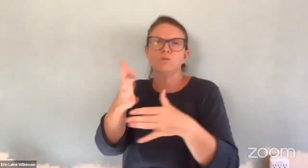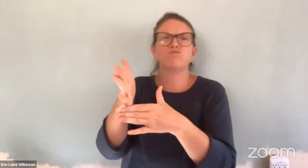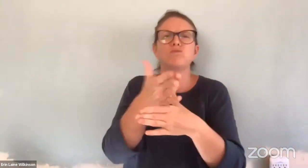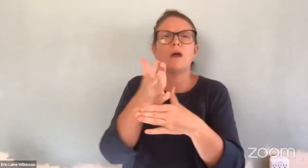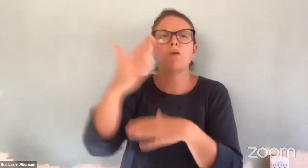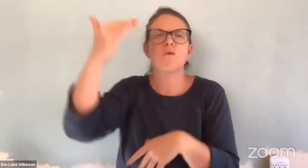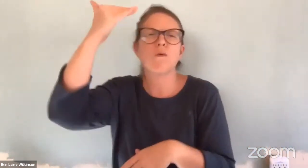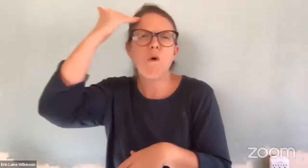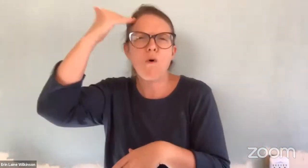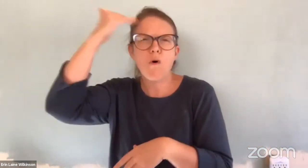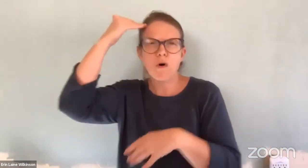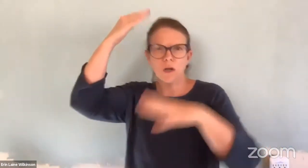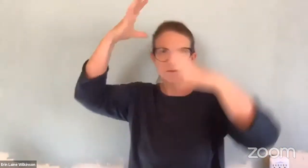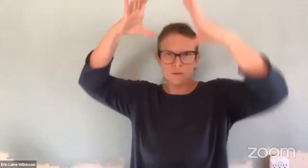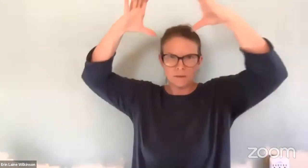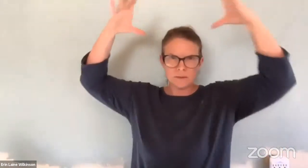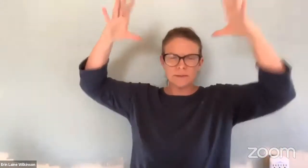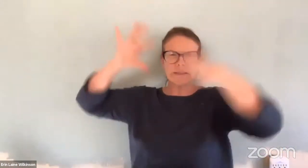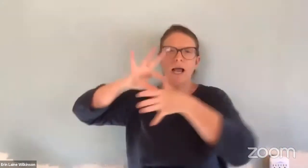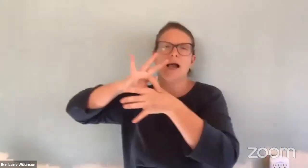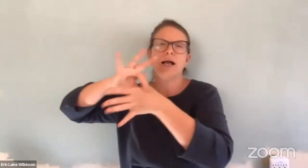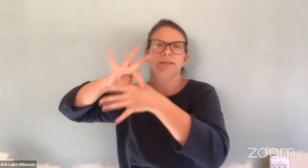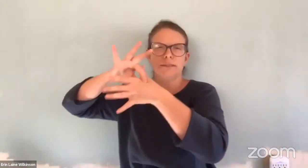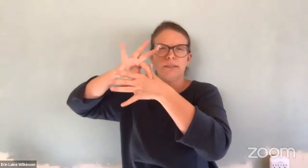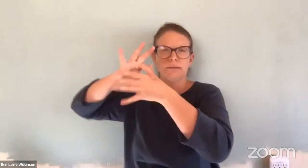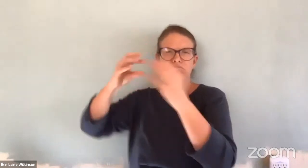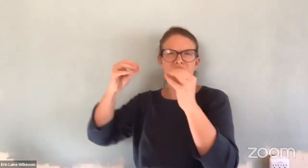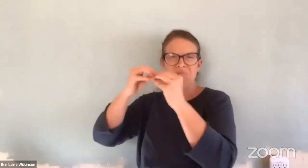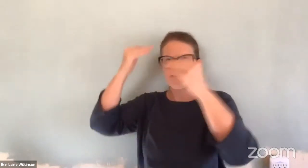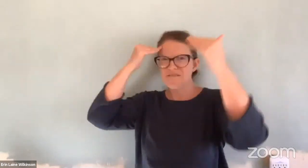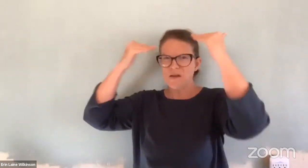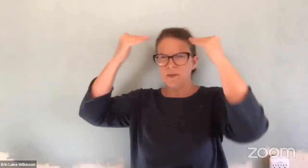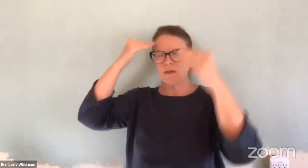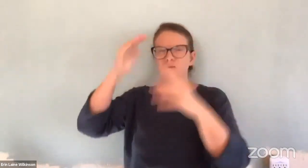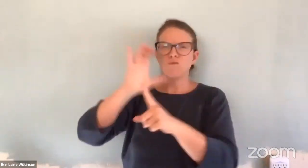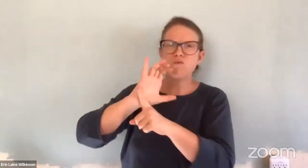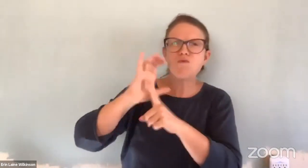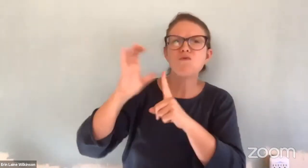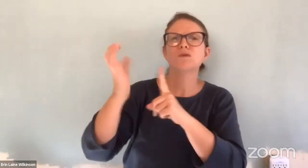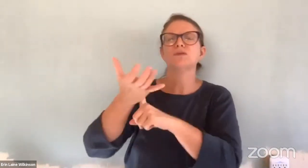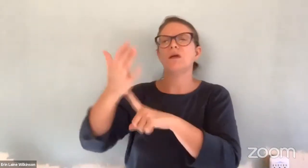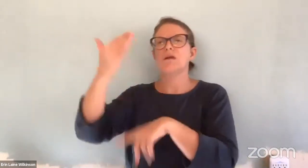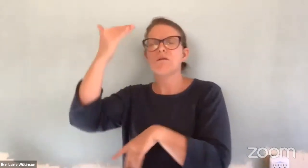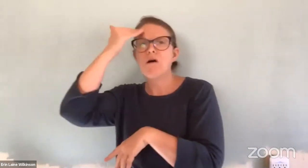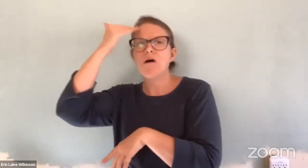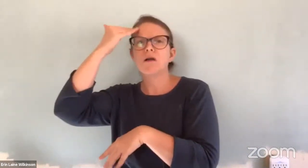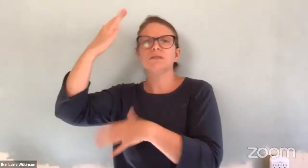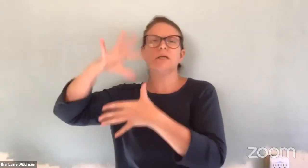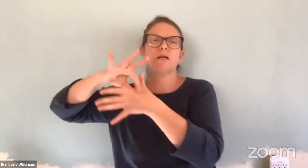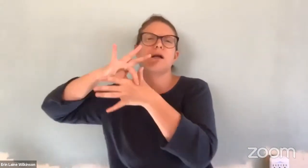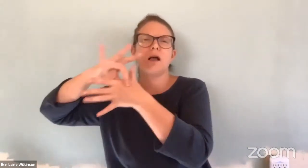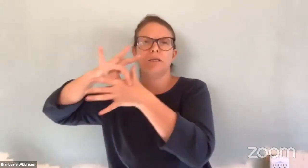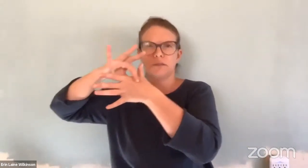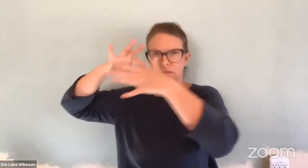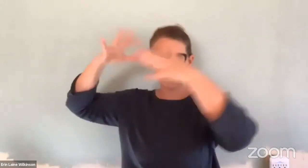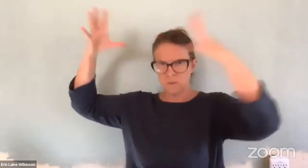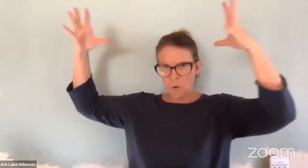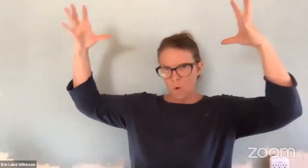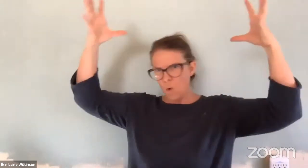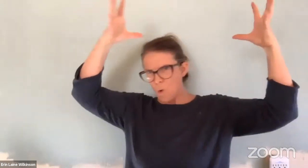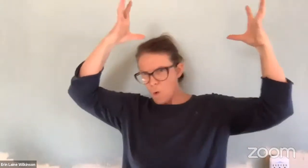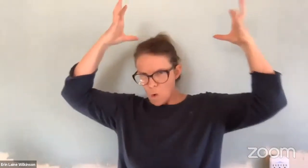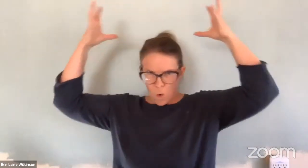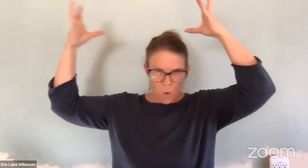representation in their mind, there's a very strongly shared awareness one to the other about their